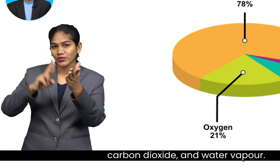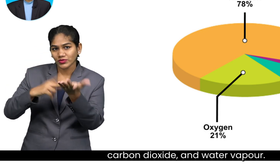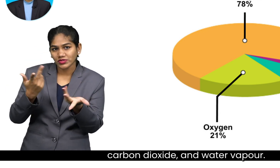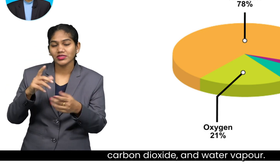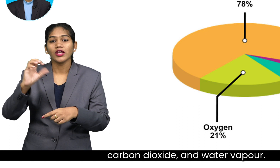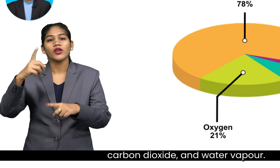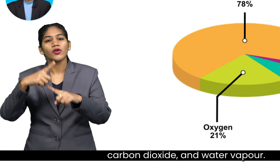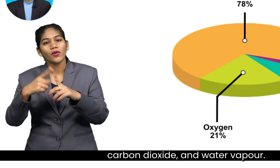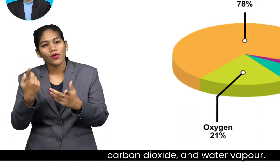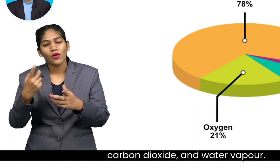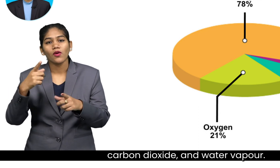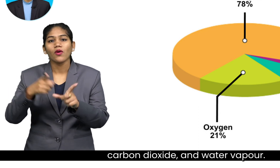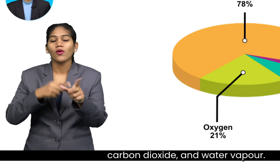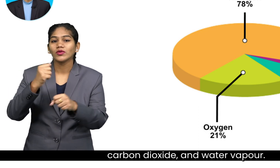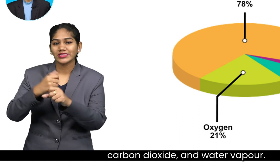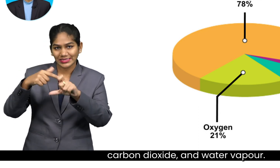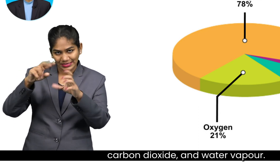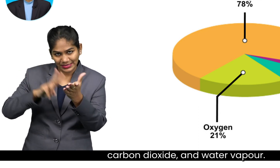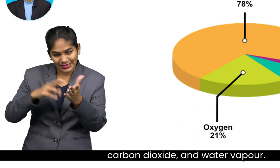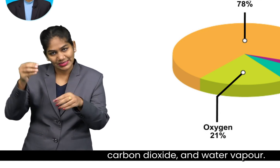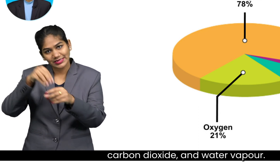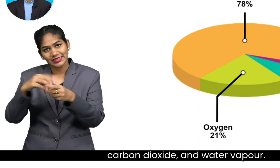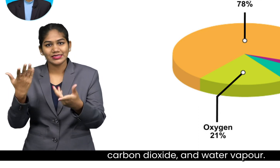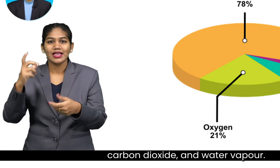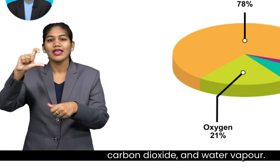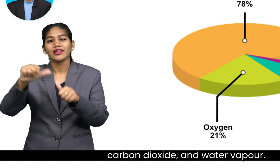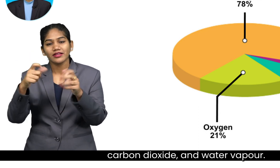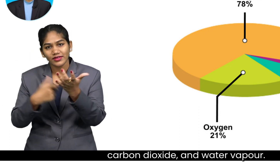carbon dioxide and water vapor.